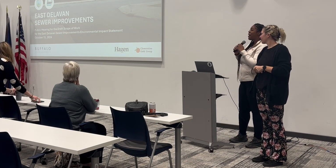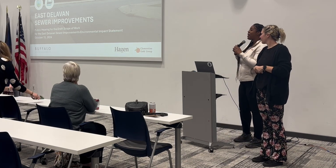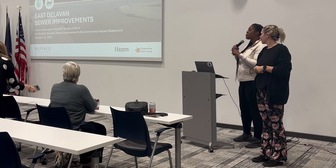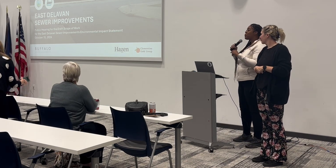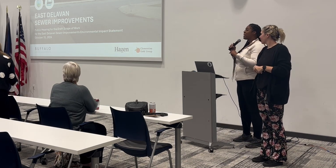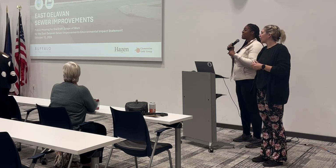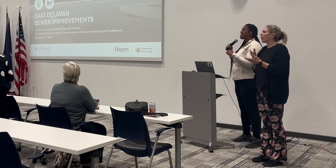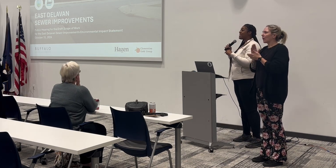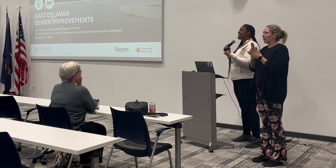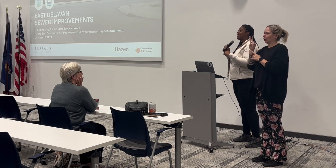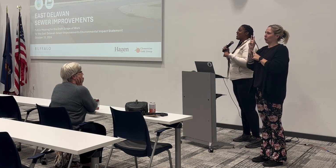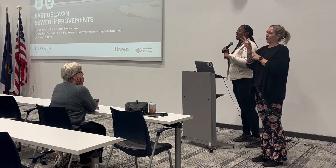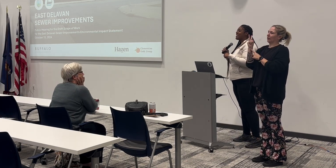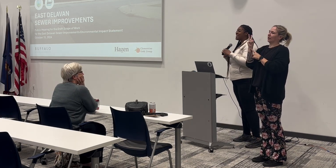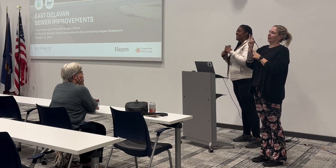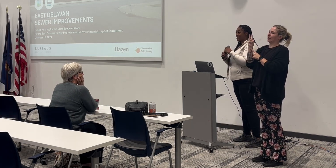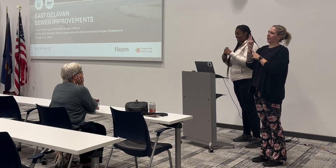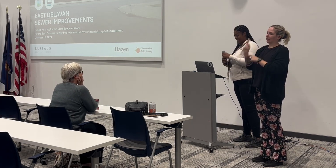hand. All right, 2 minutes.